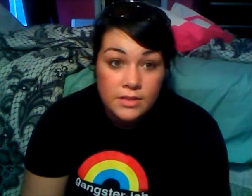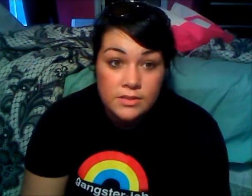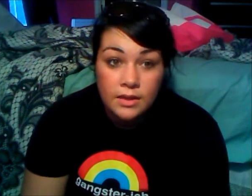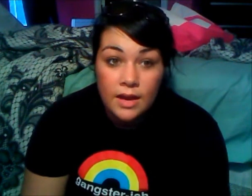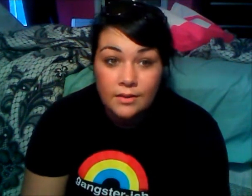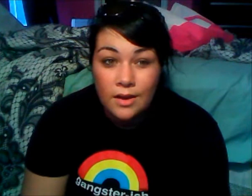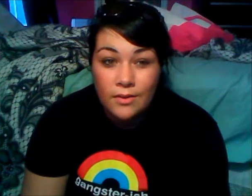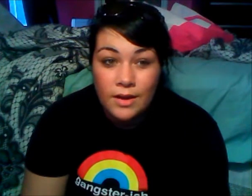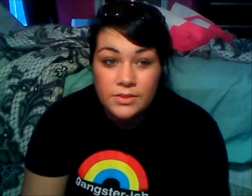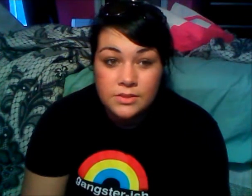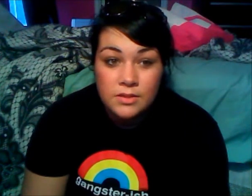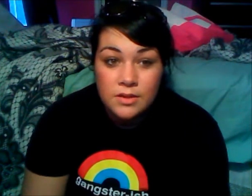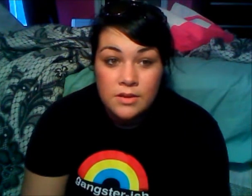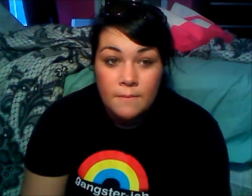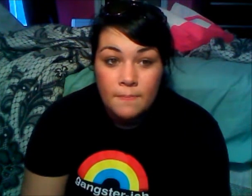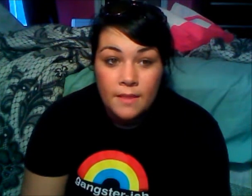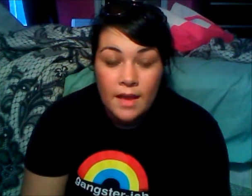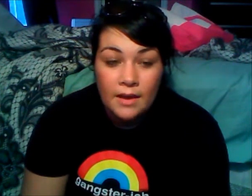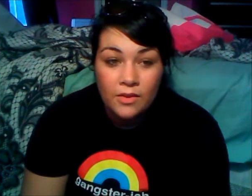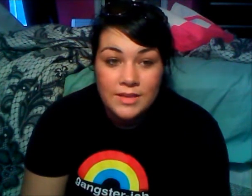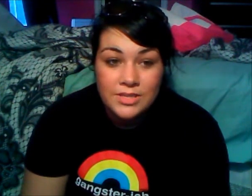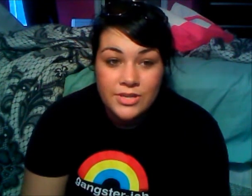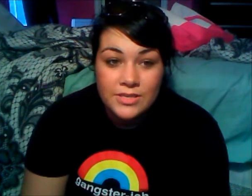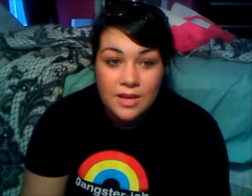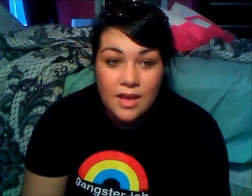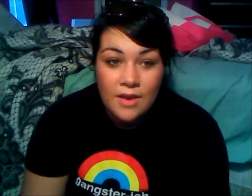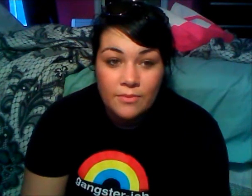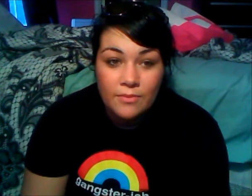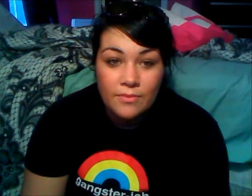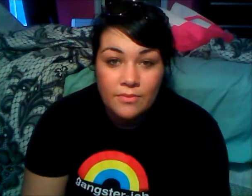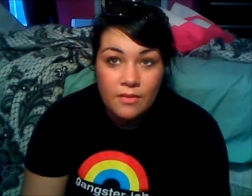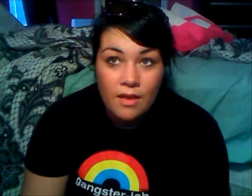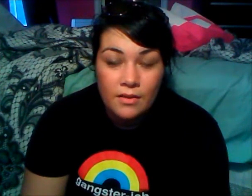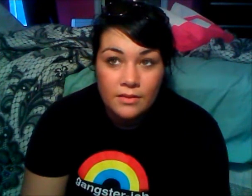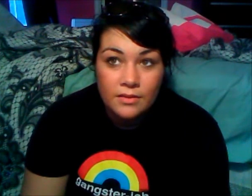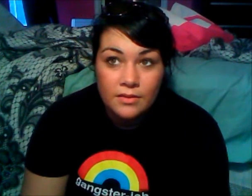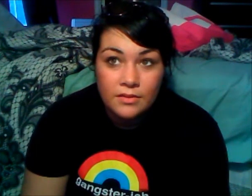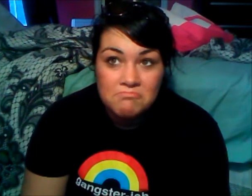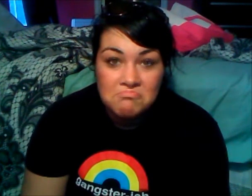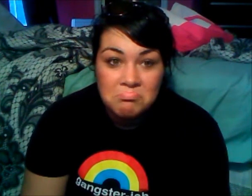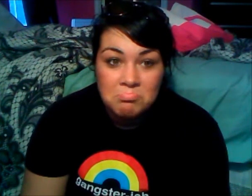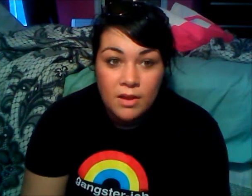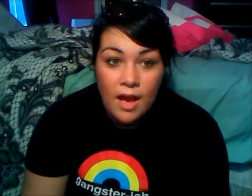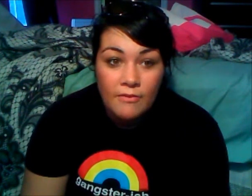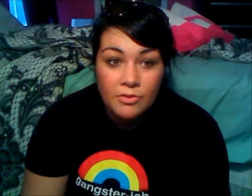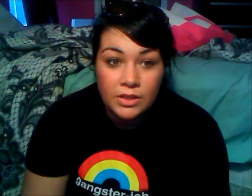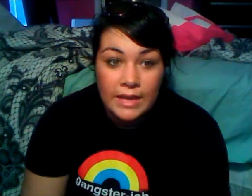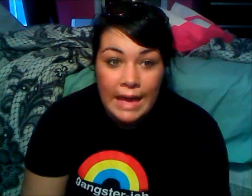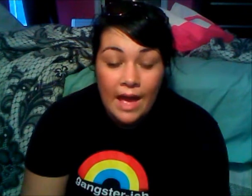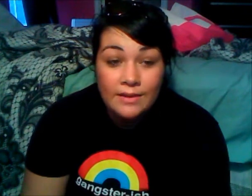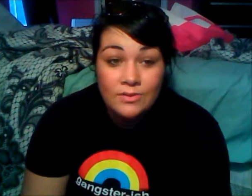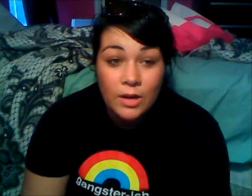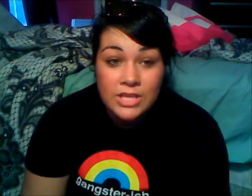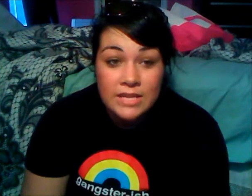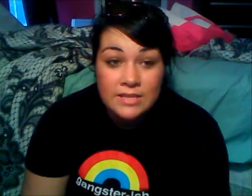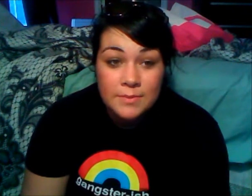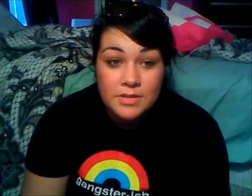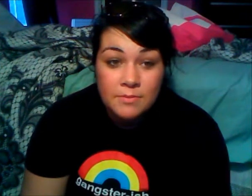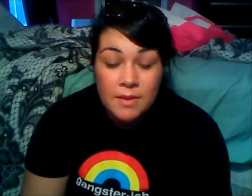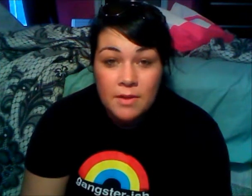Like, I don't know. I kind of lost interest in it. And I didn't watch last night's episode. Maybe I'll